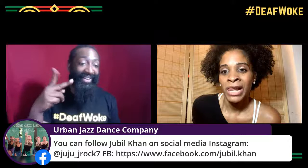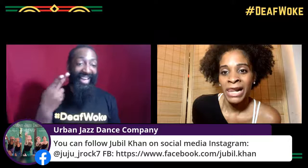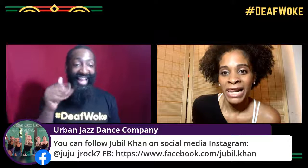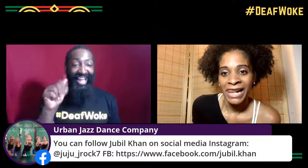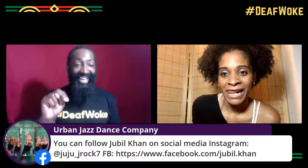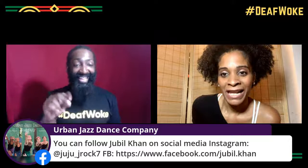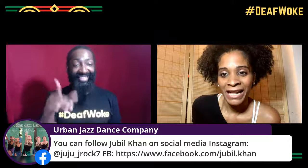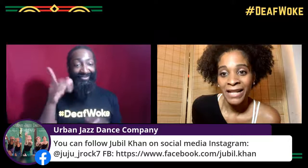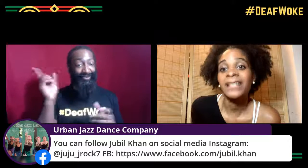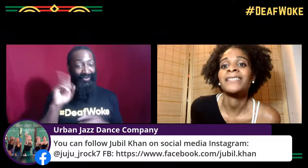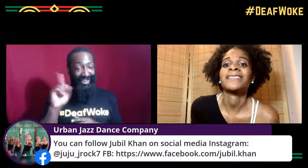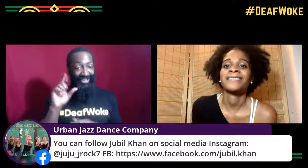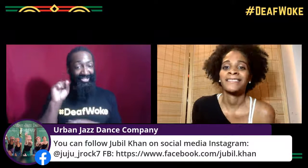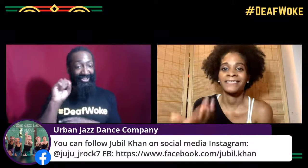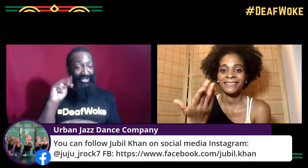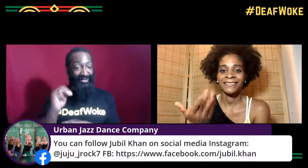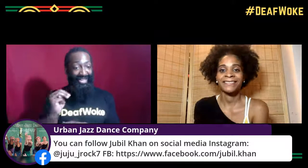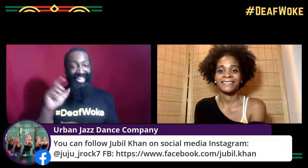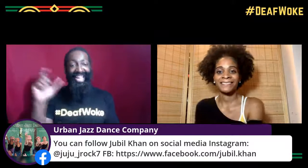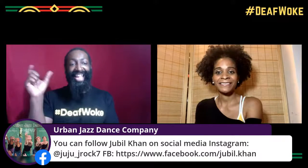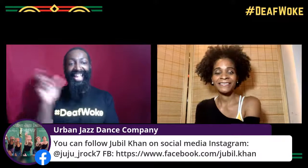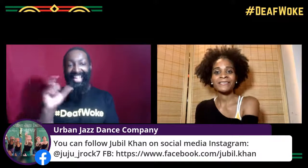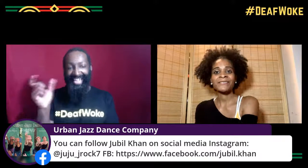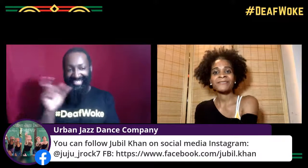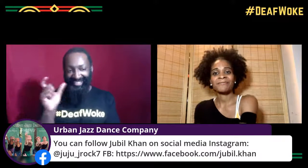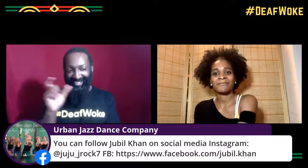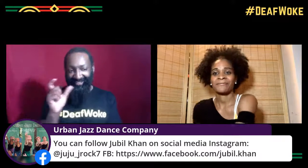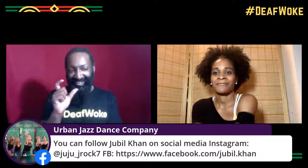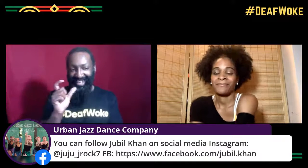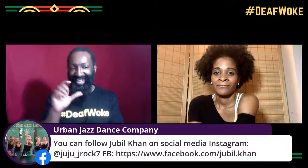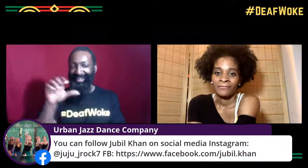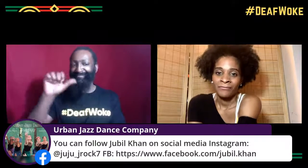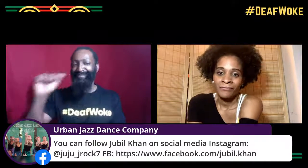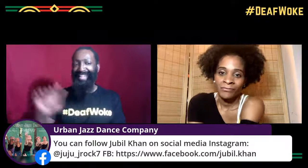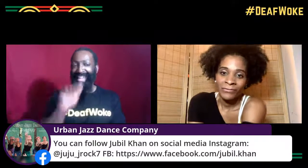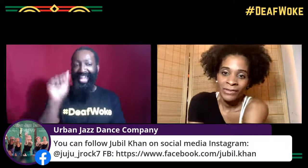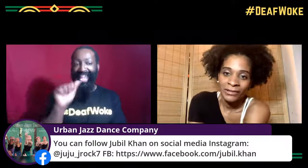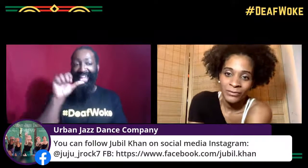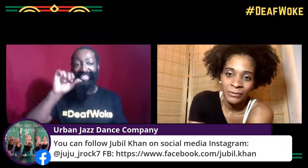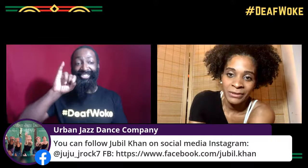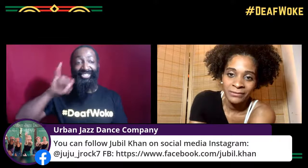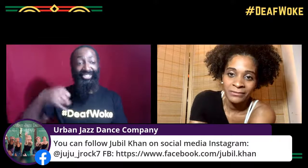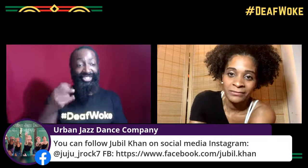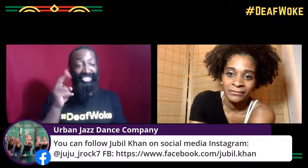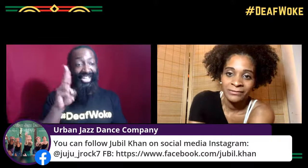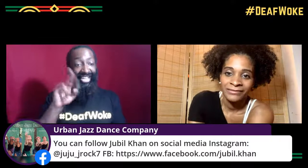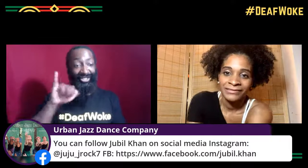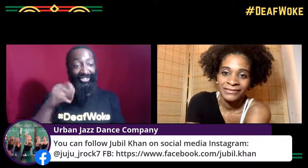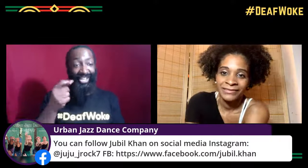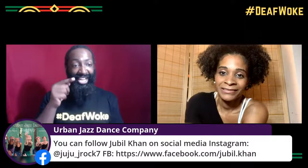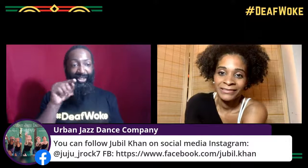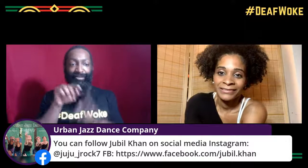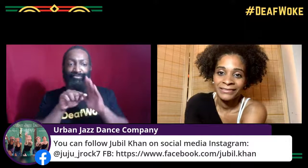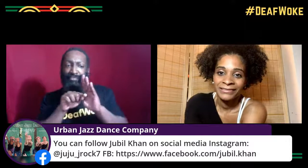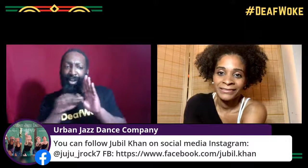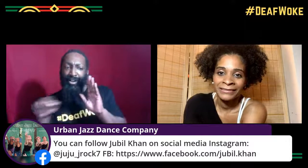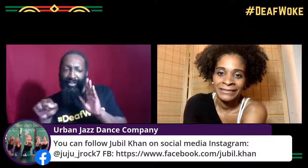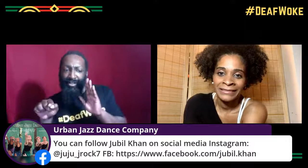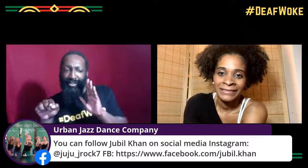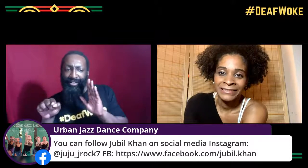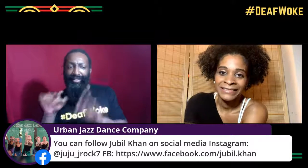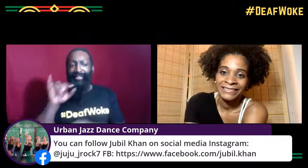So y'all can follow Jubil Khan. These are her social media sites. She